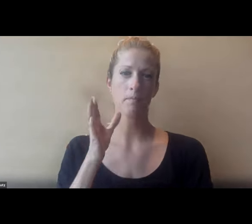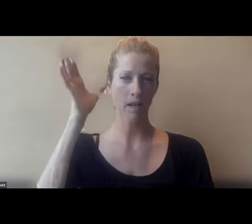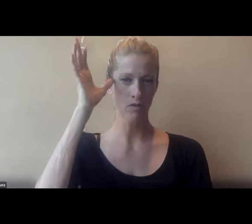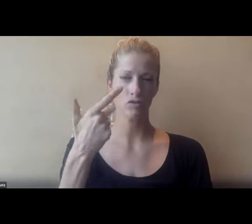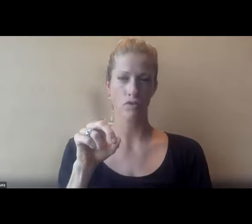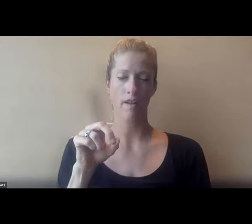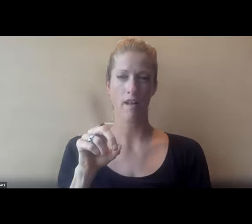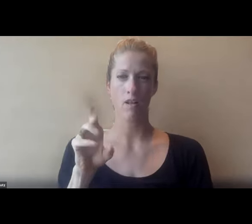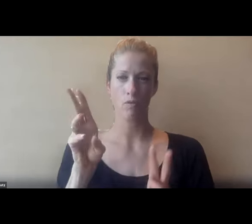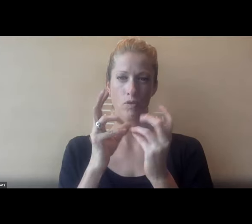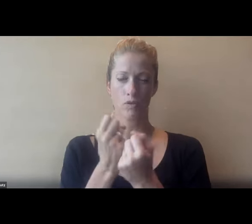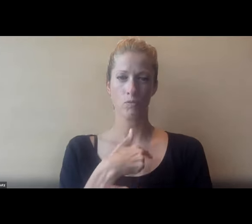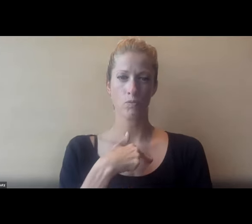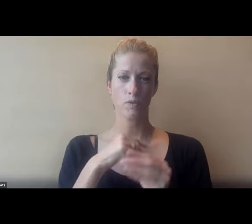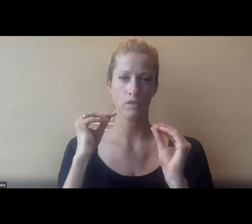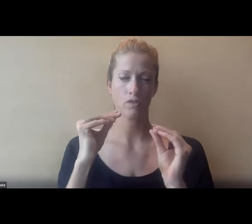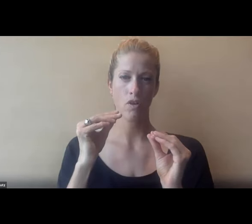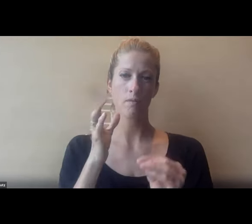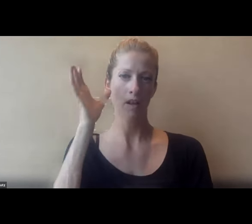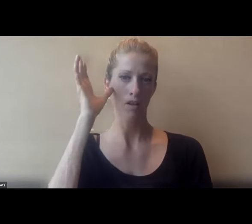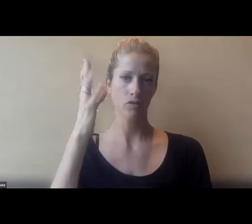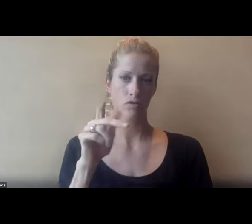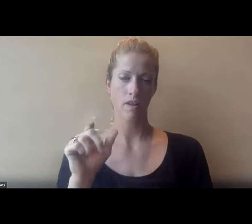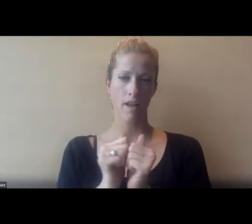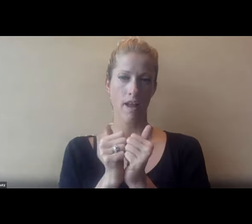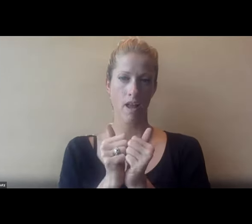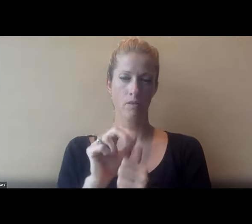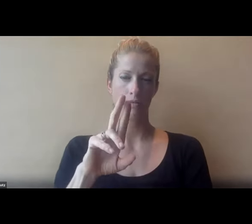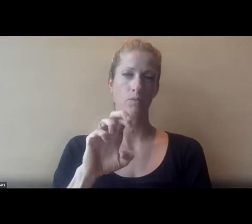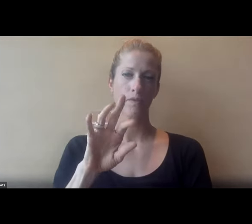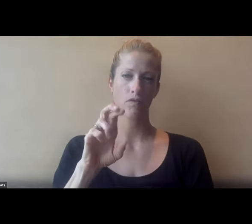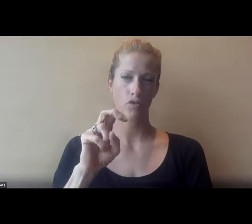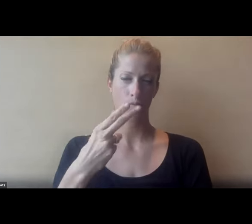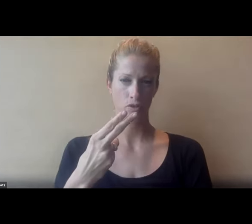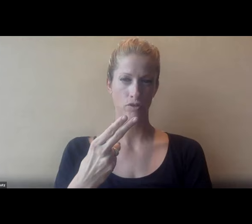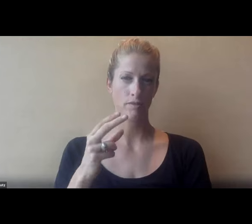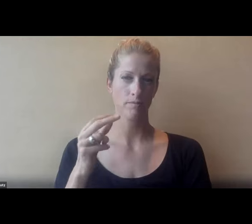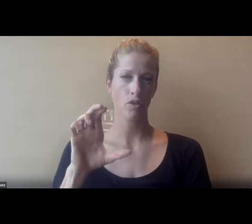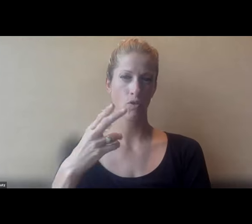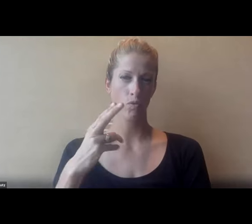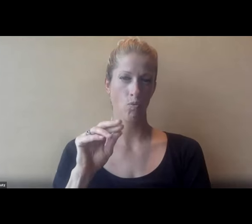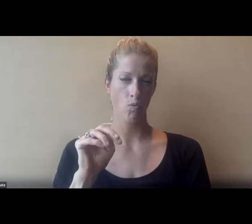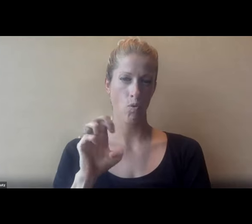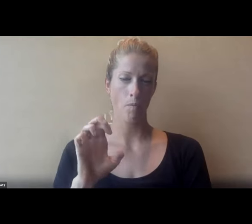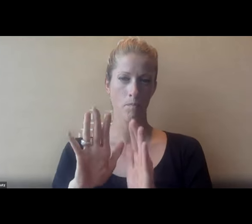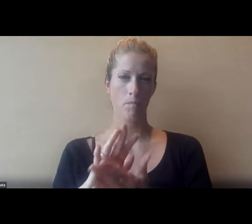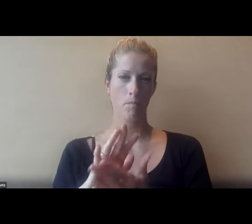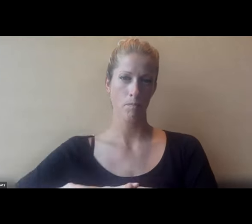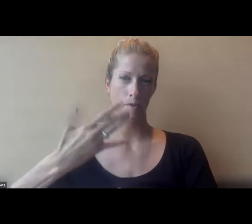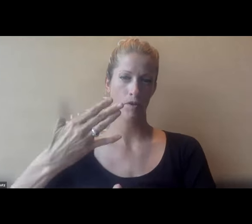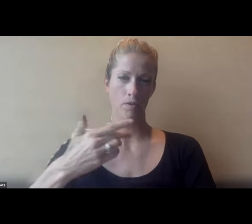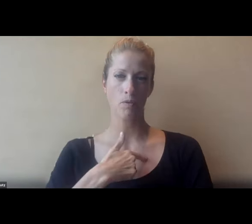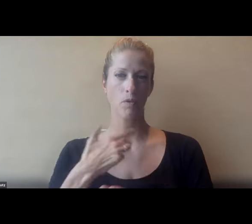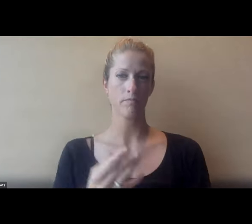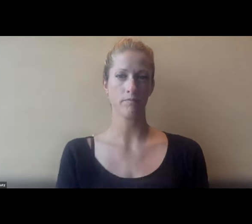we taught a parent and a child how to refurbish a Chromebook, which we then gave them to take